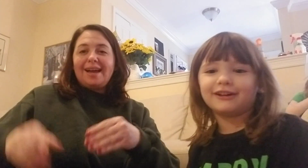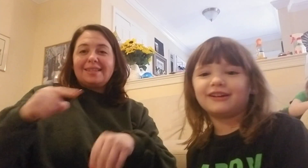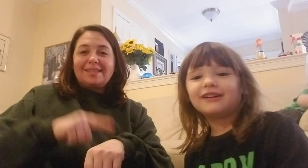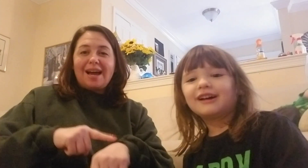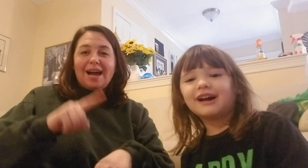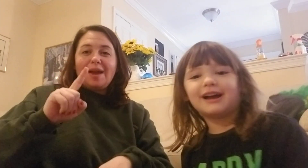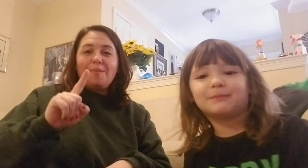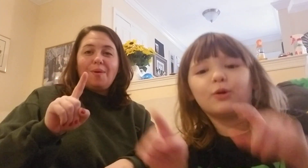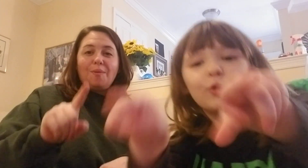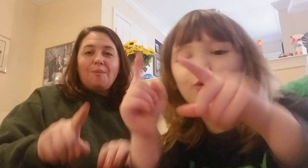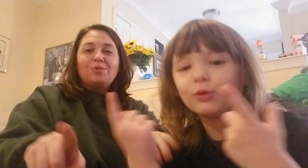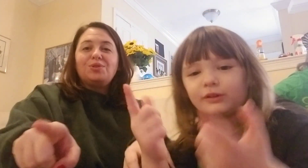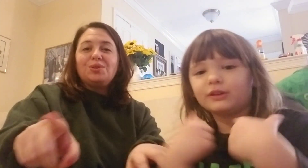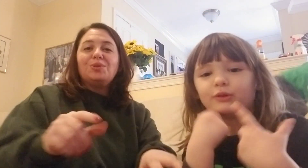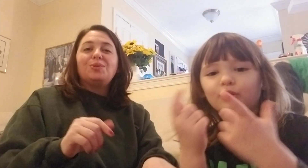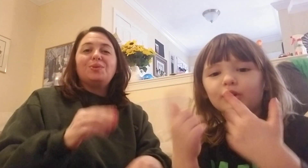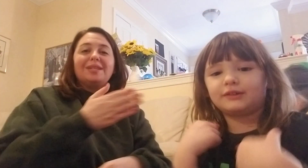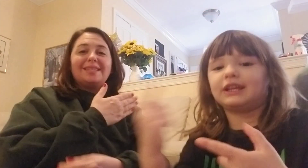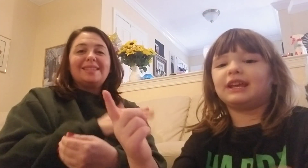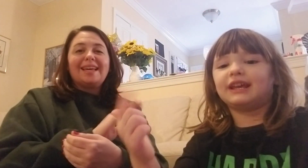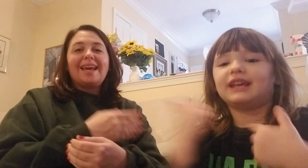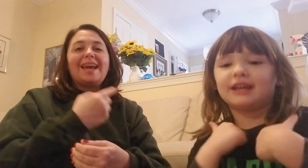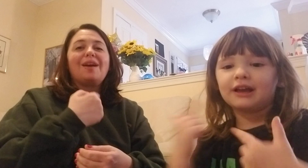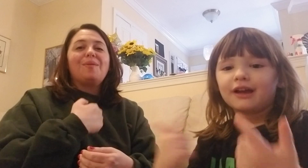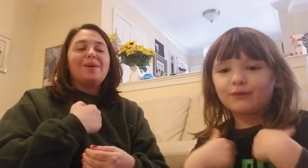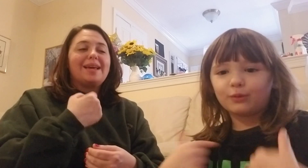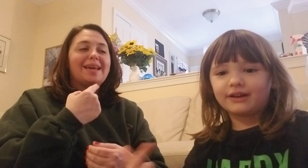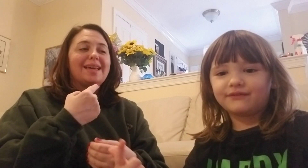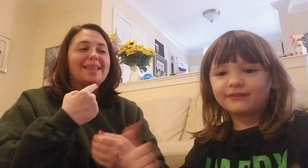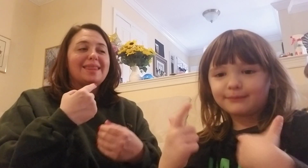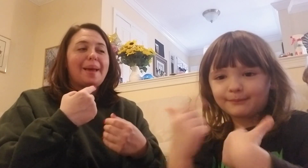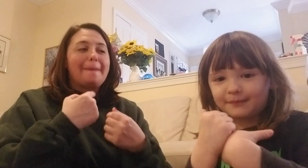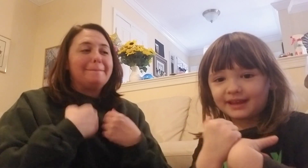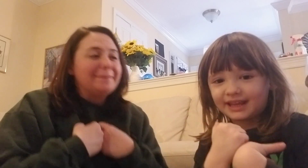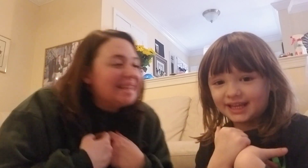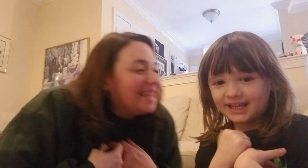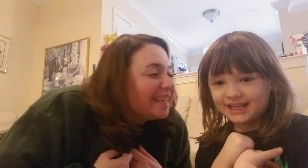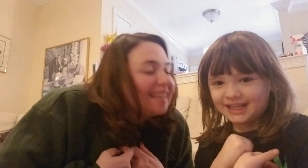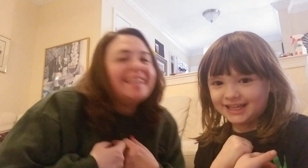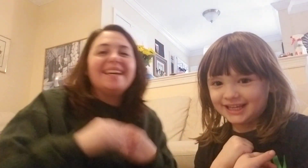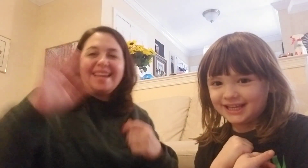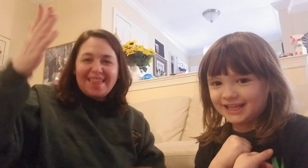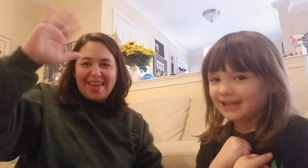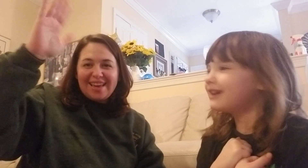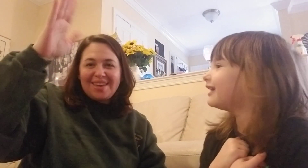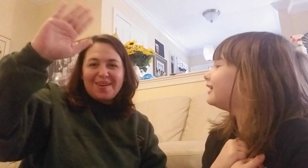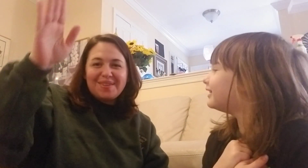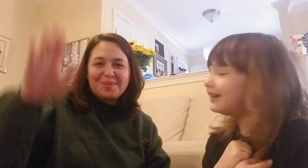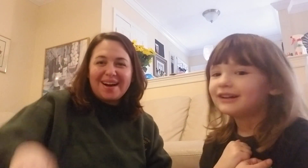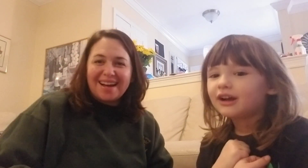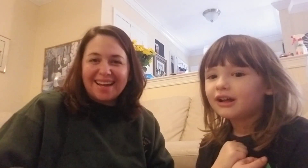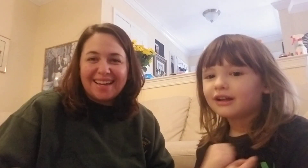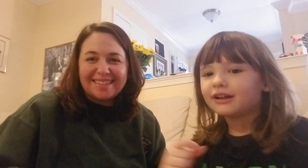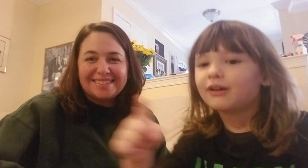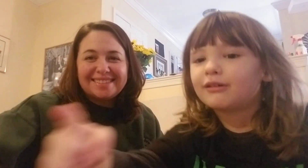next time, won't you sing with me? Thank you, everyone.